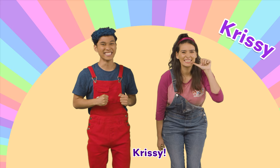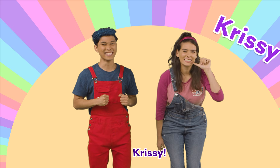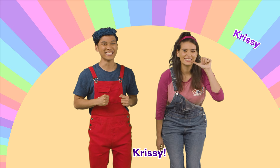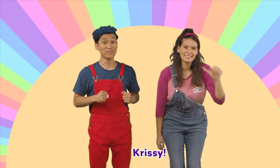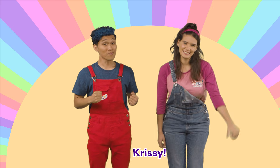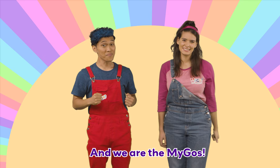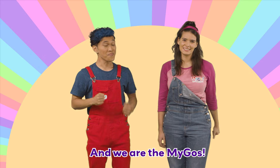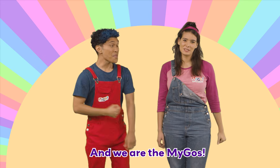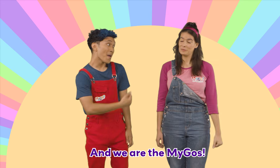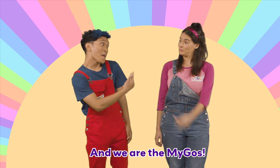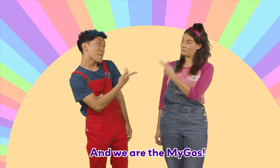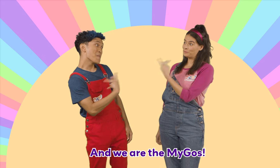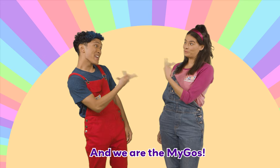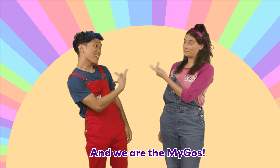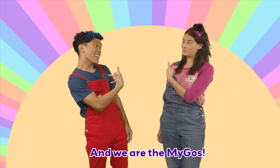Chrissy. And we